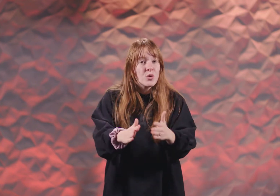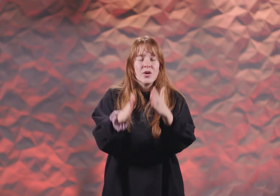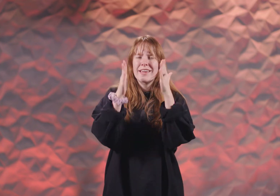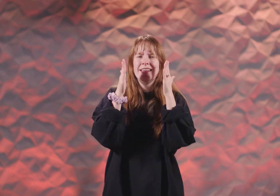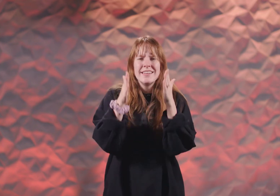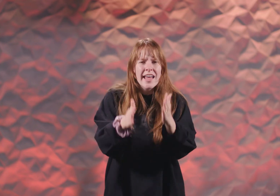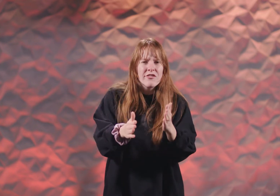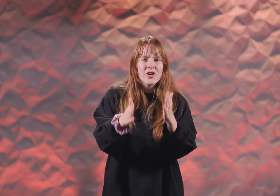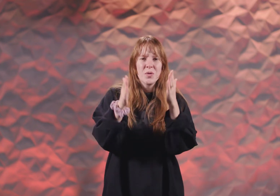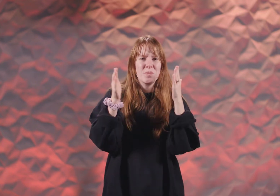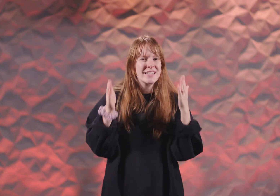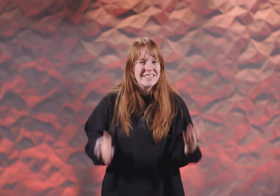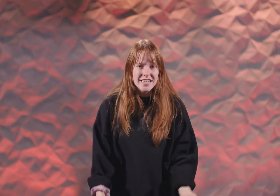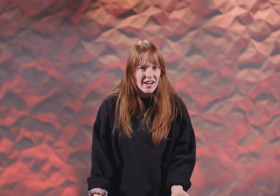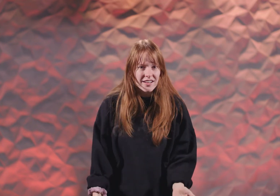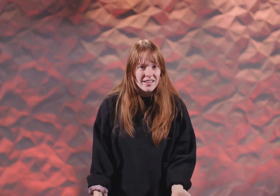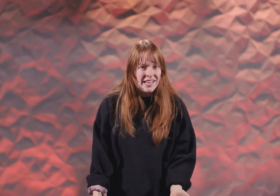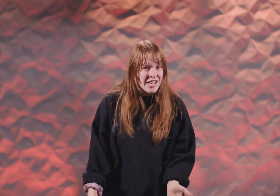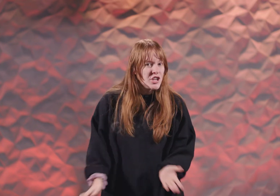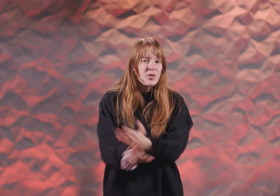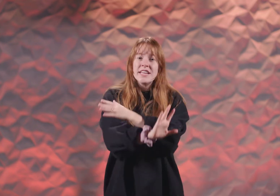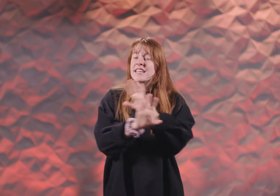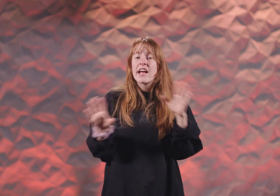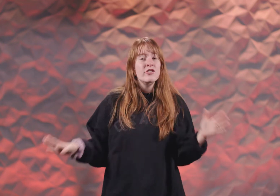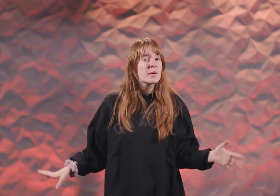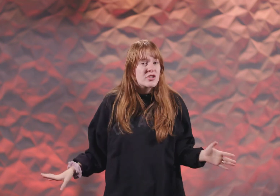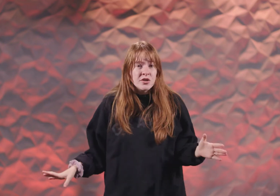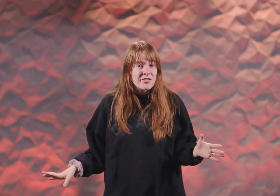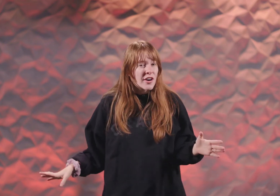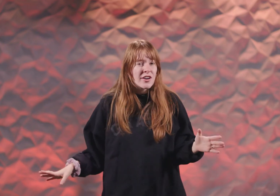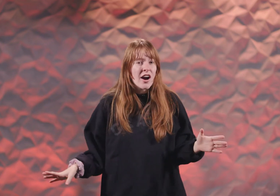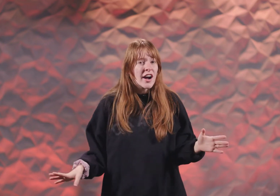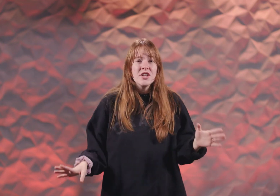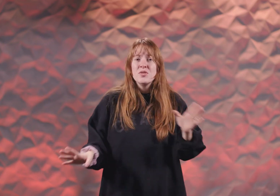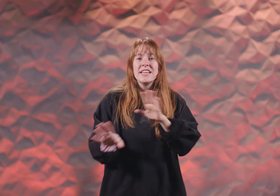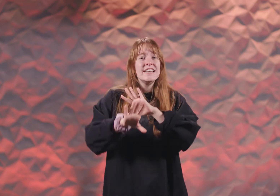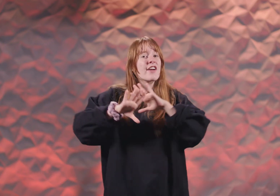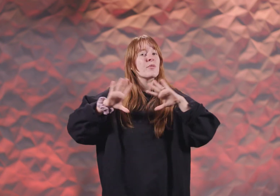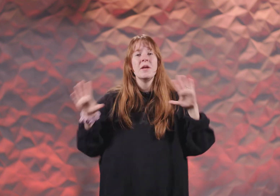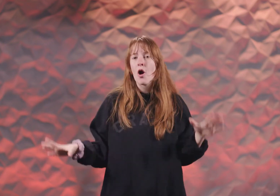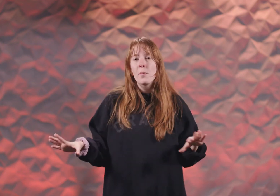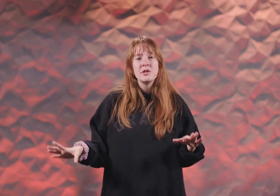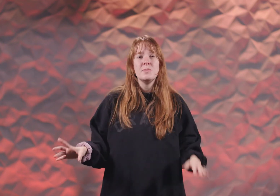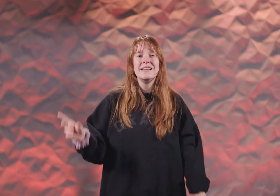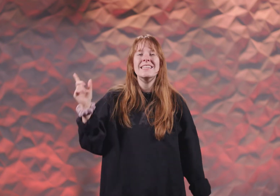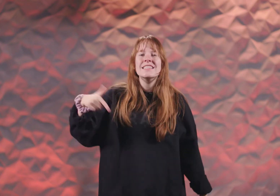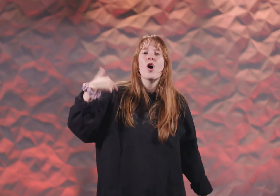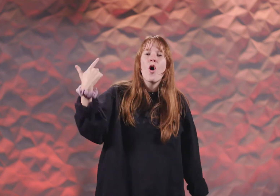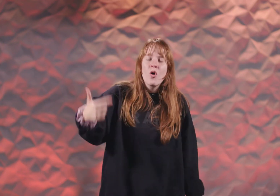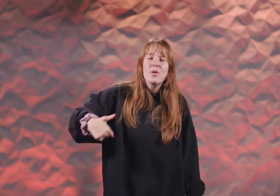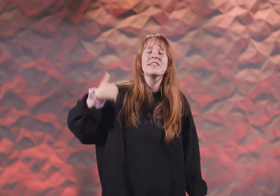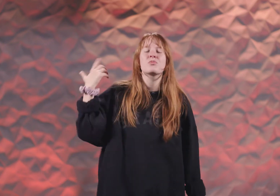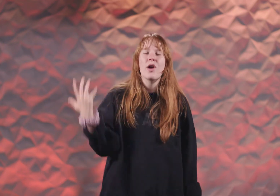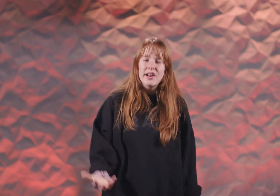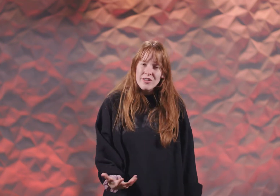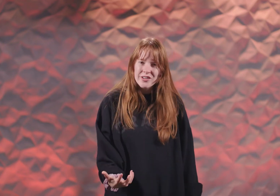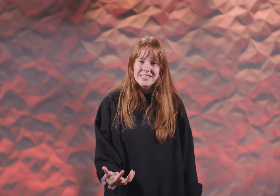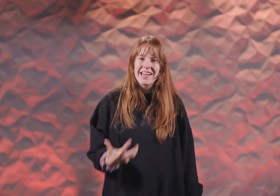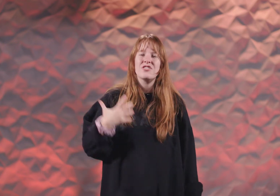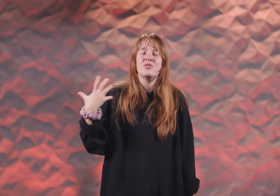can never be stuck. You can never be too far gone. You can never be hopeless because He is always right alongside you,